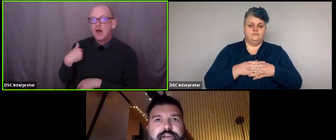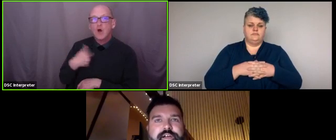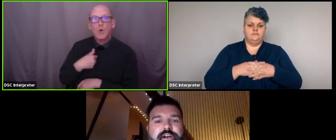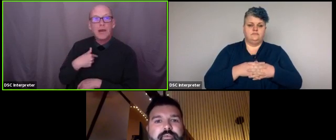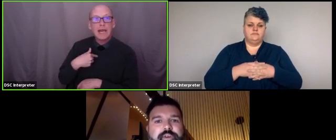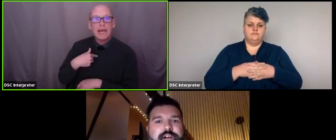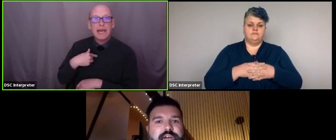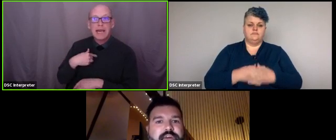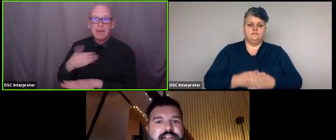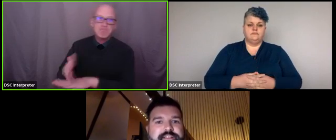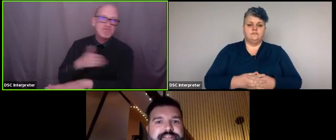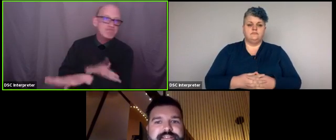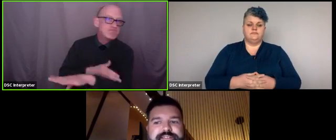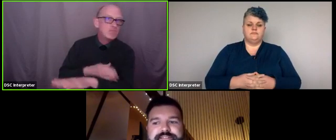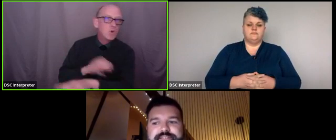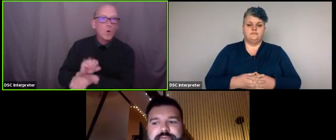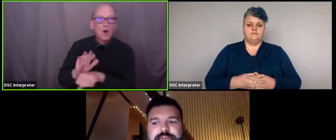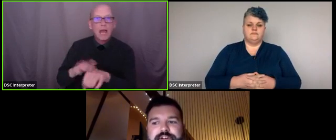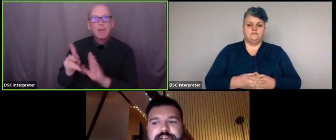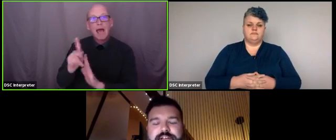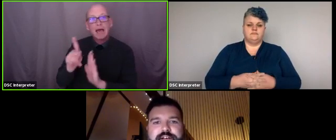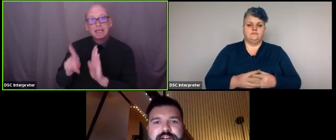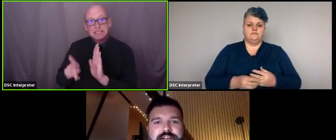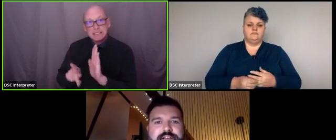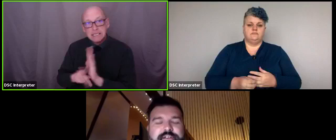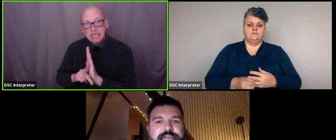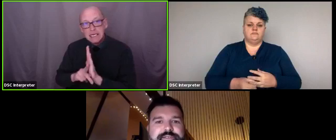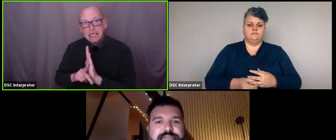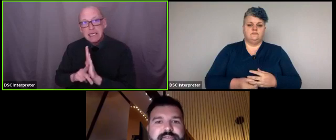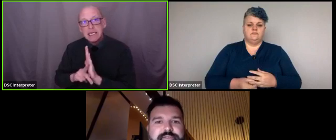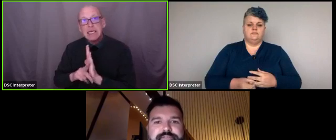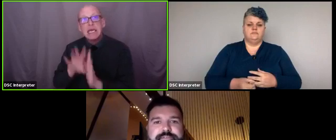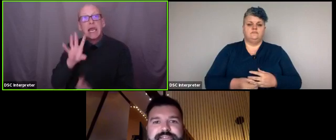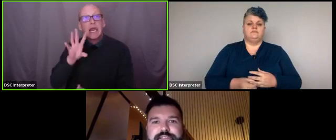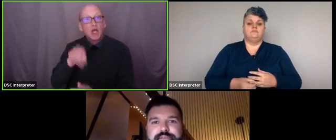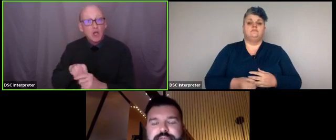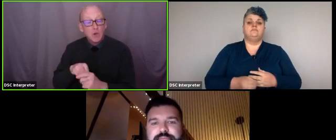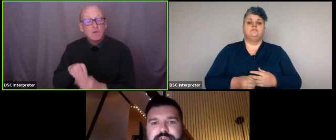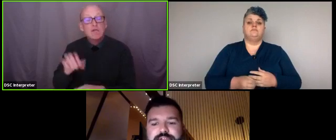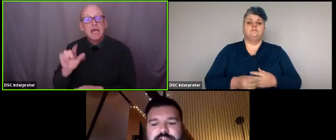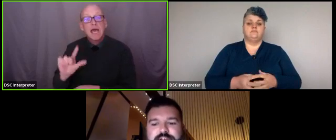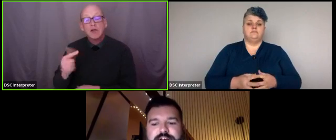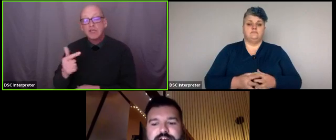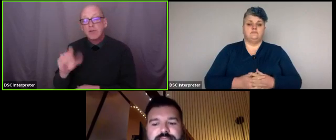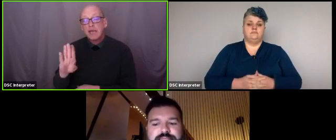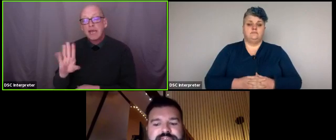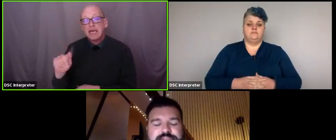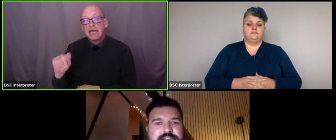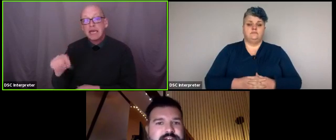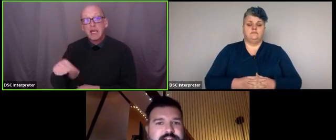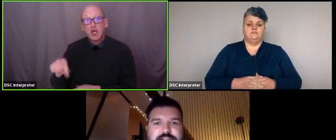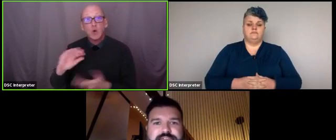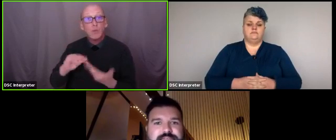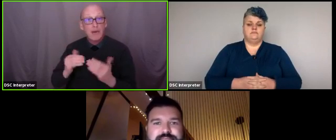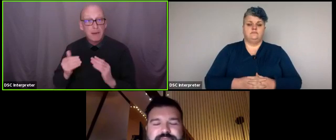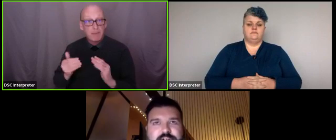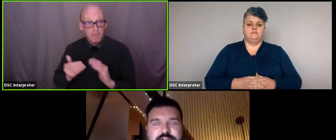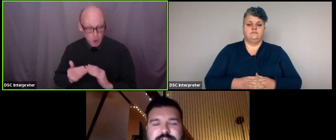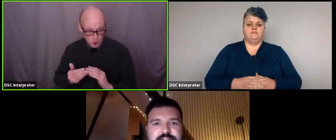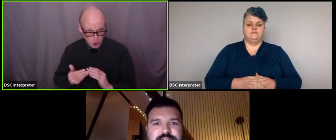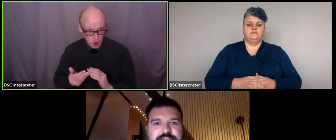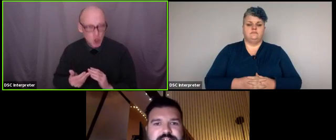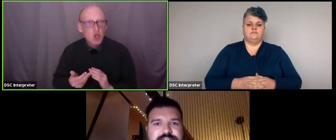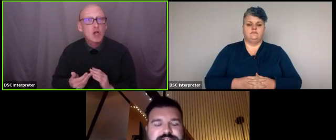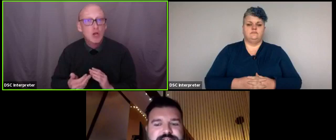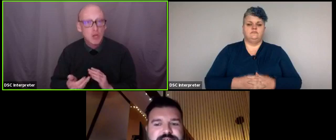to work on policies that were inclusive of LGBTQ people. Toledo, I love to talk